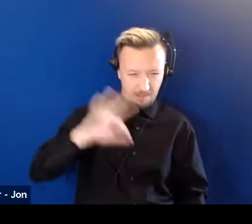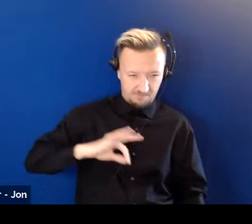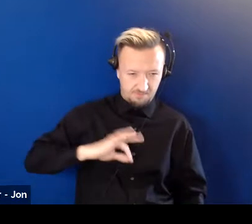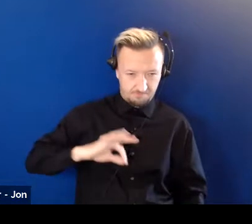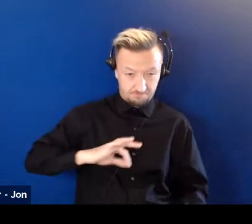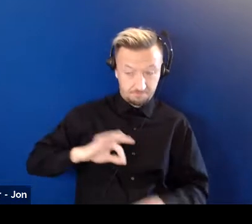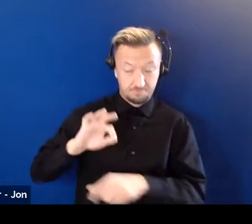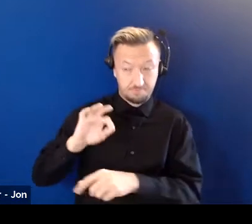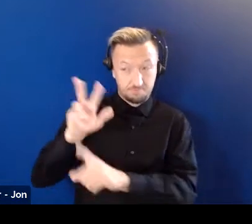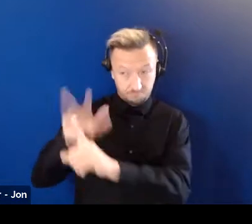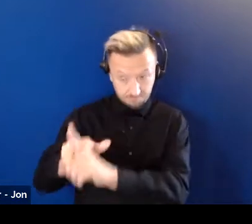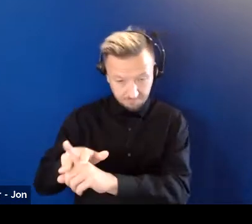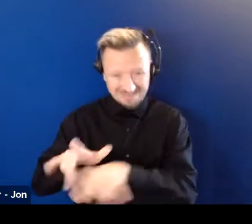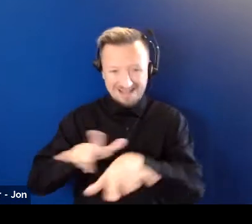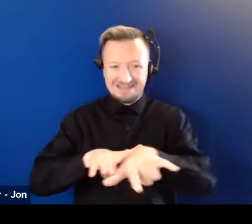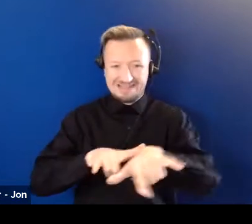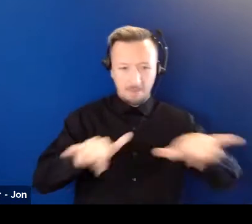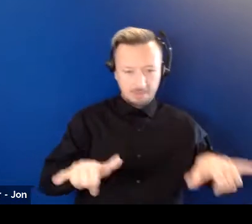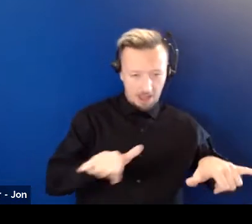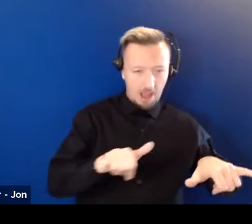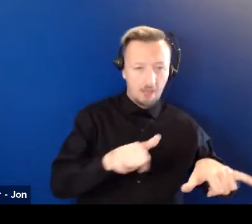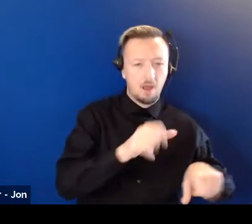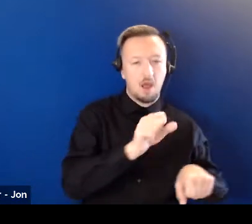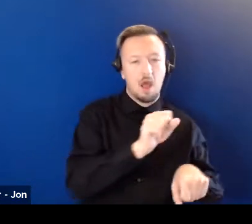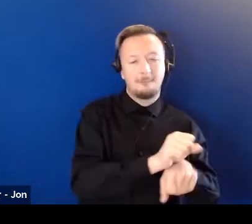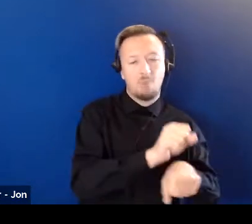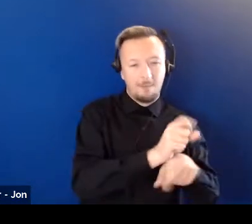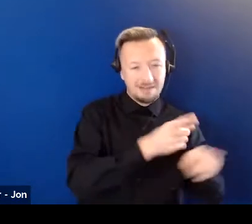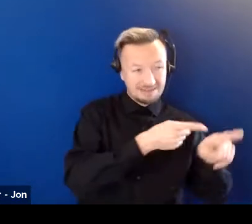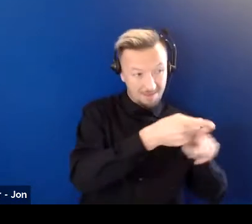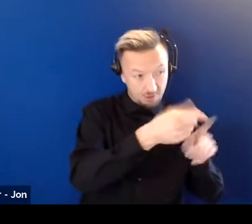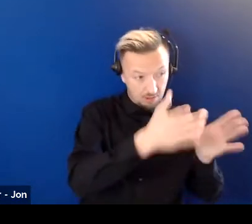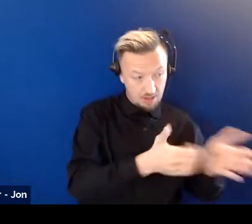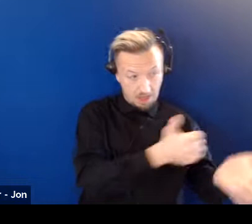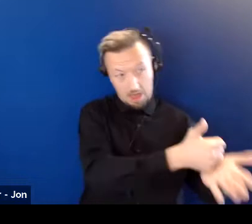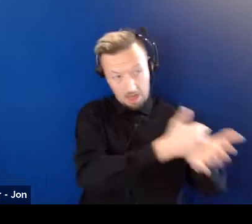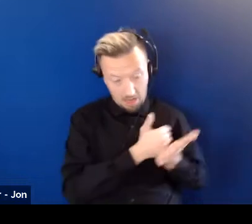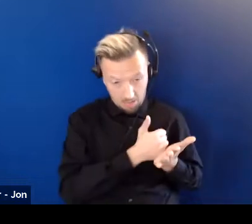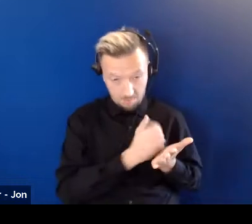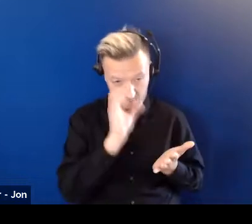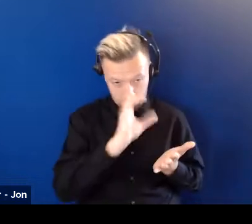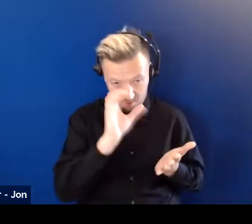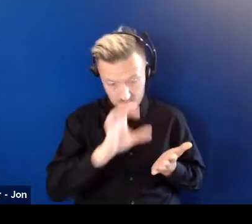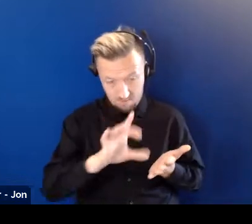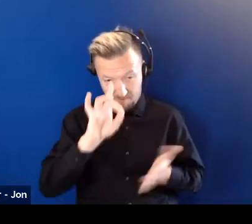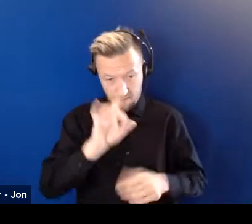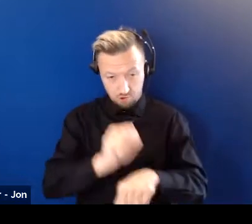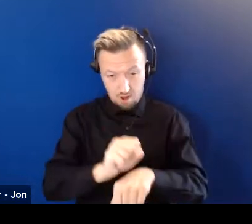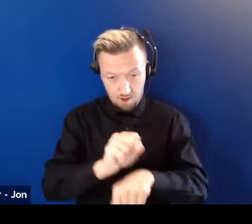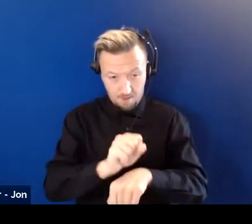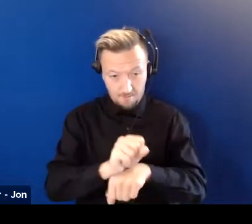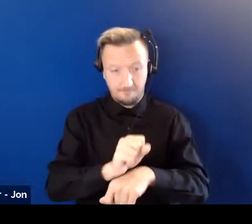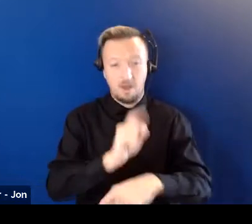services from an employment specialist to help them get into the workforce, and also working directly